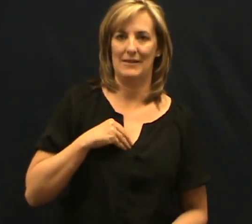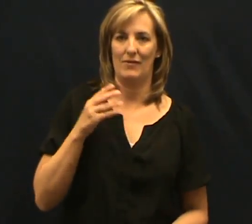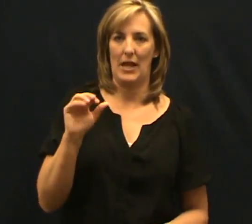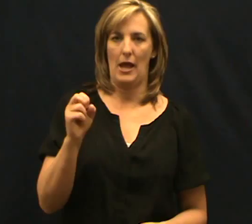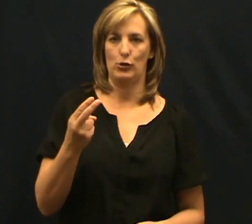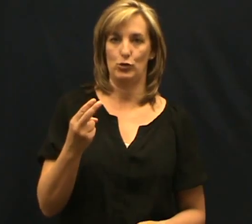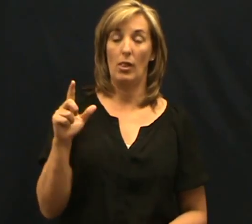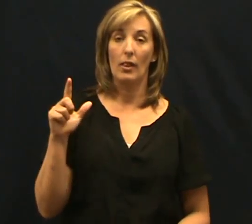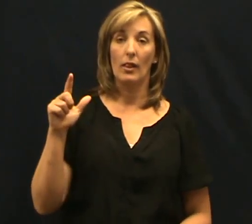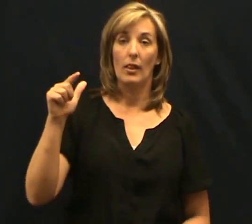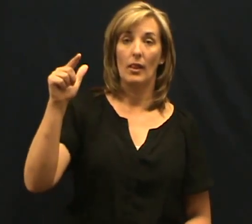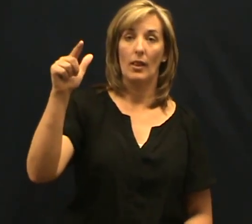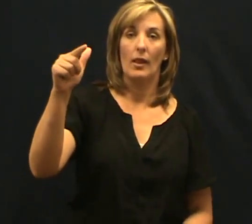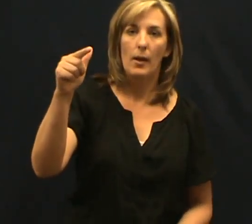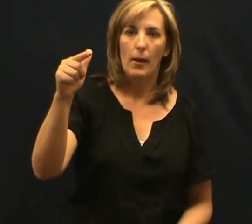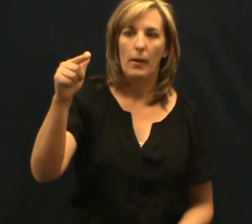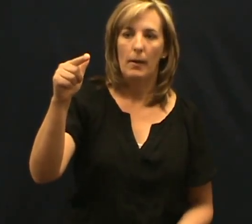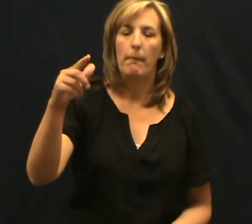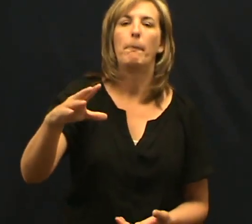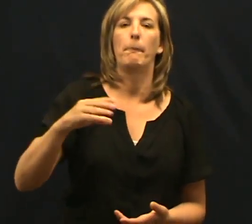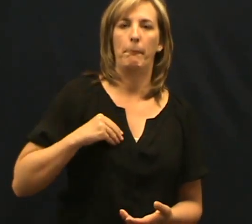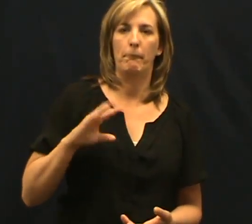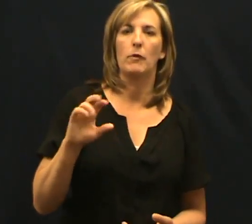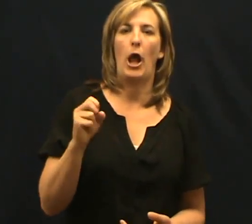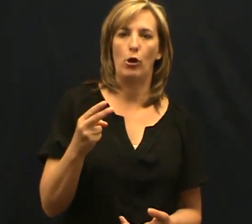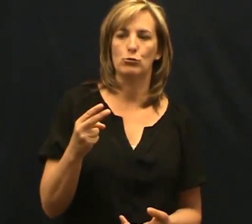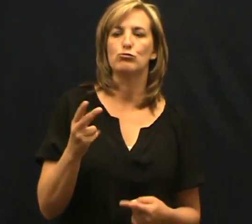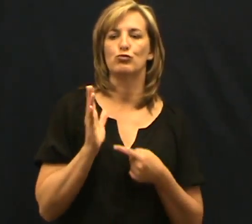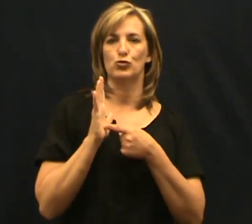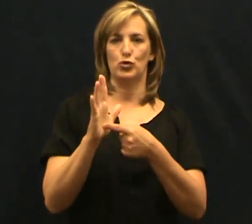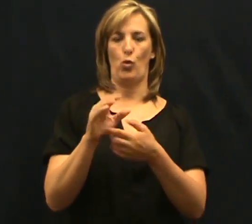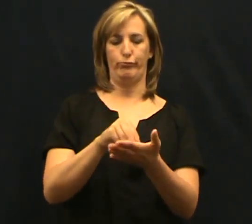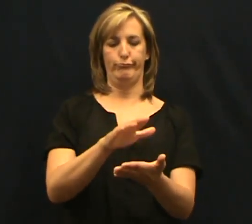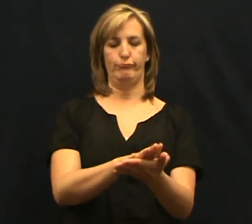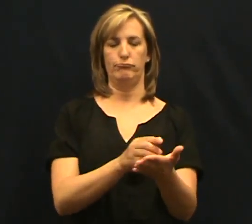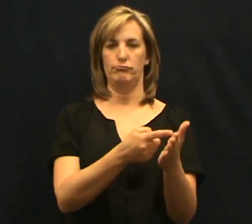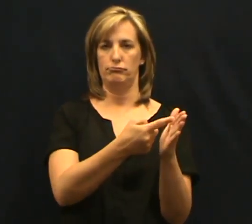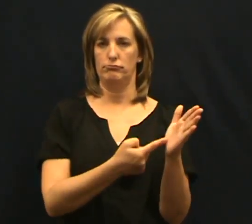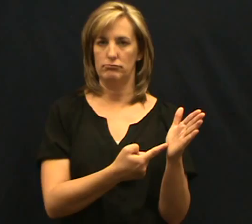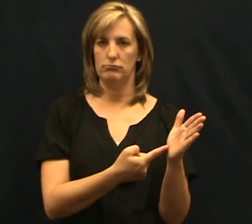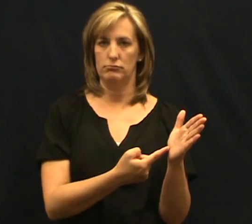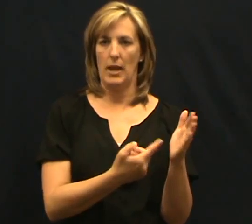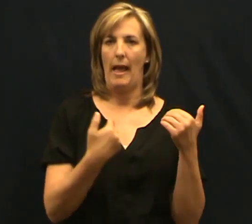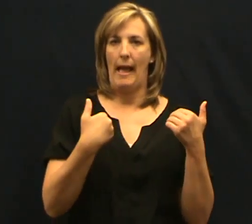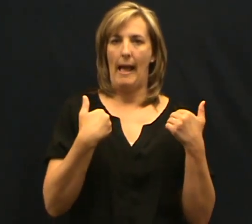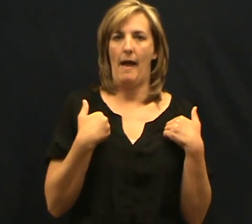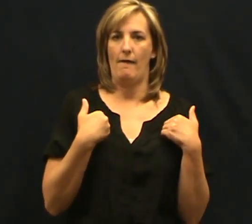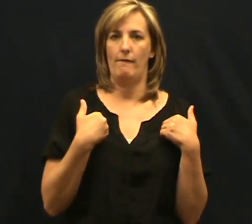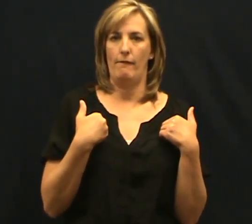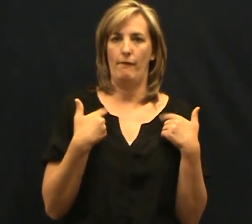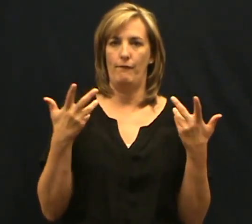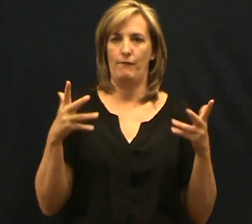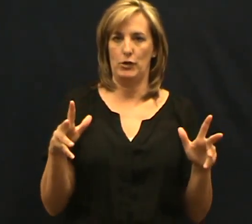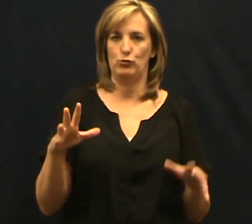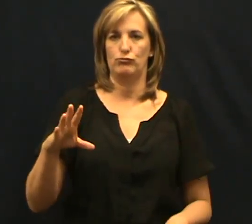cash, then we would, of course, show that in the records as having received the cash, and we